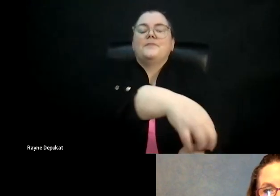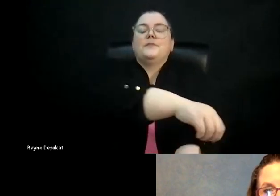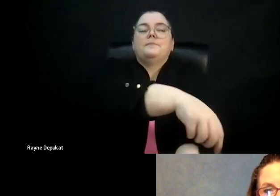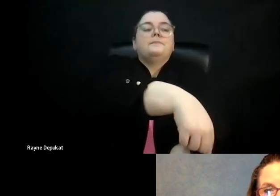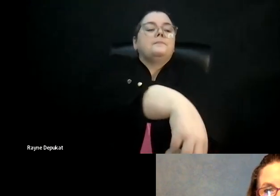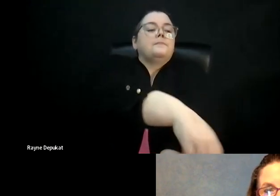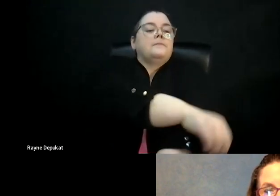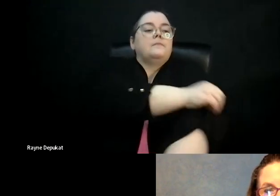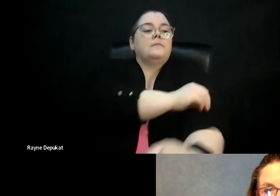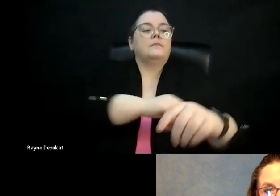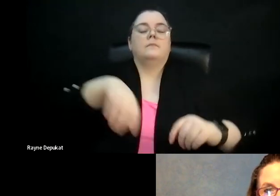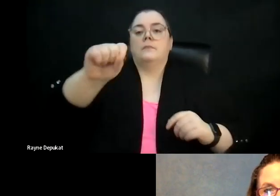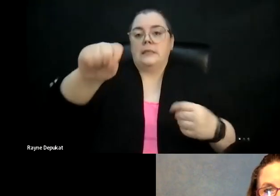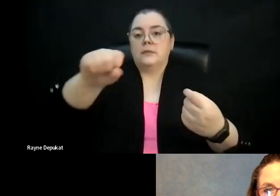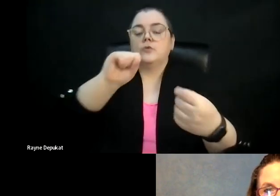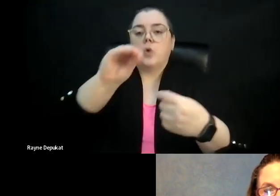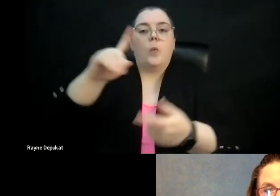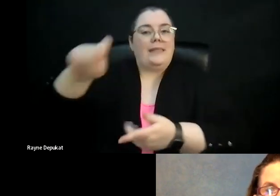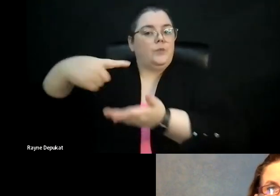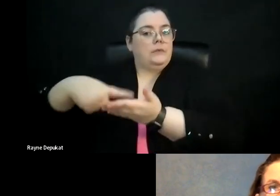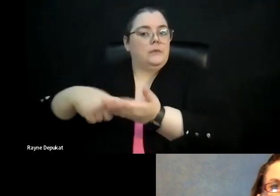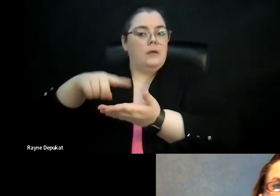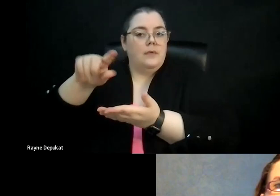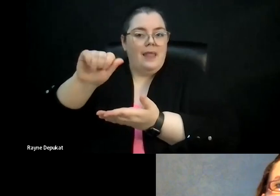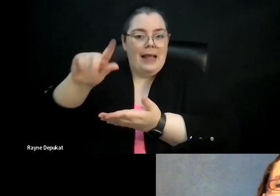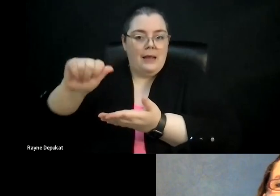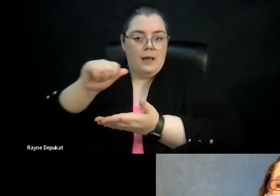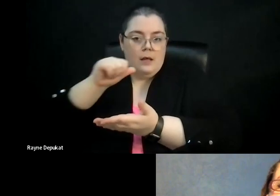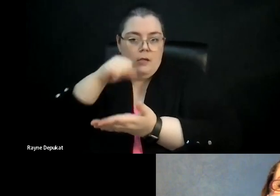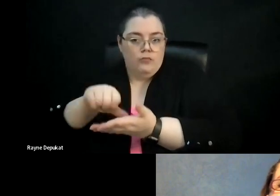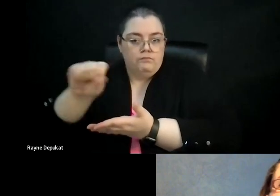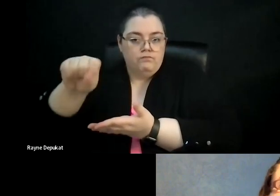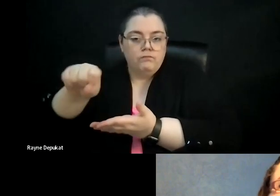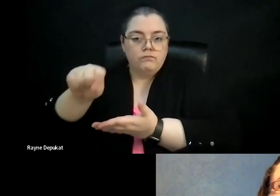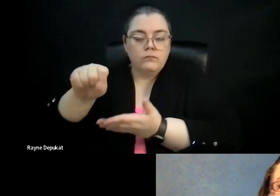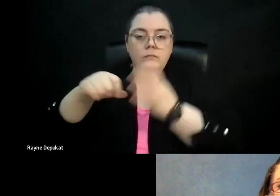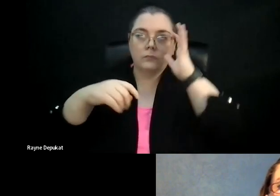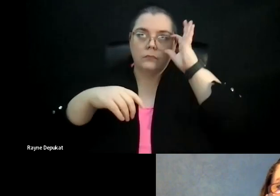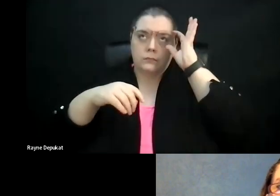blocking my view of the screen here. So yes, we need to discuss that, the ADA letter.